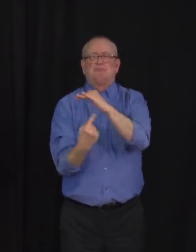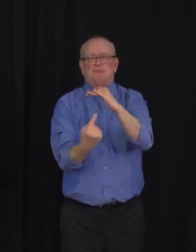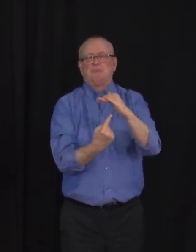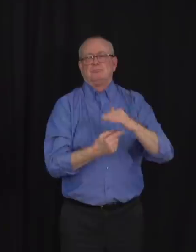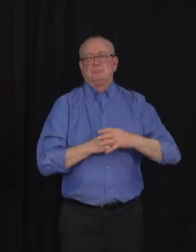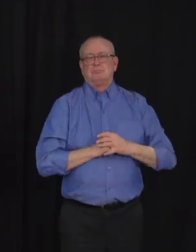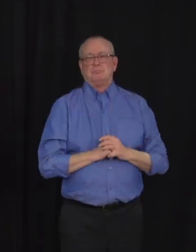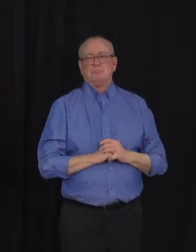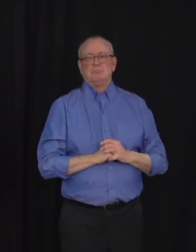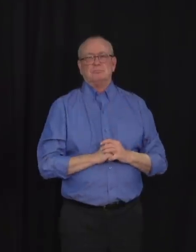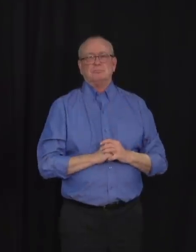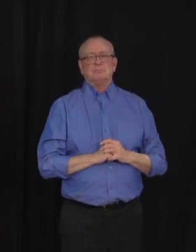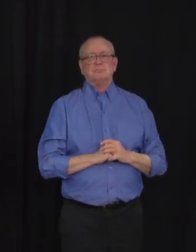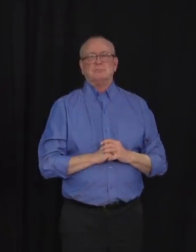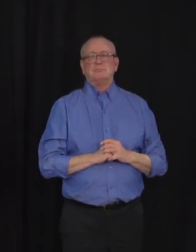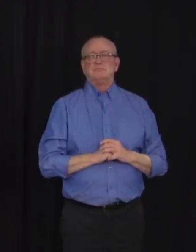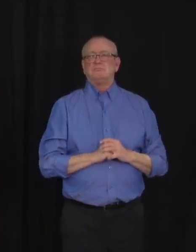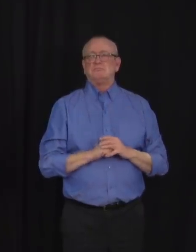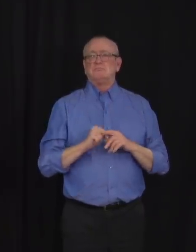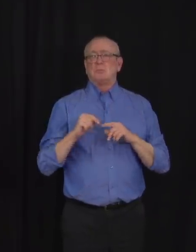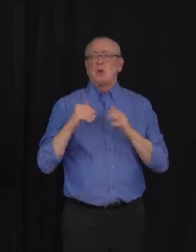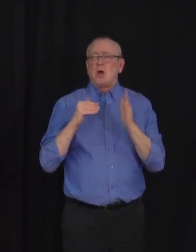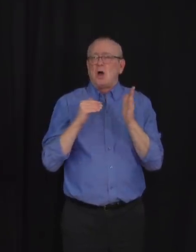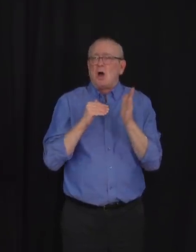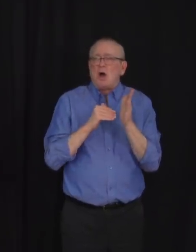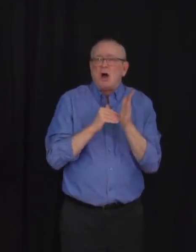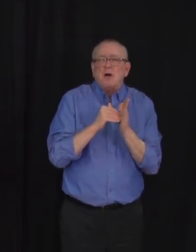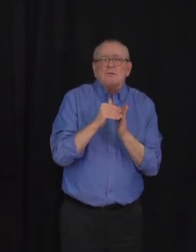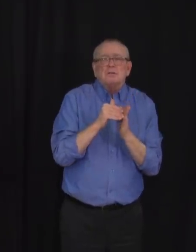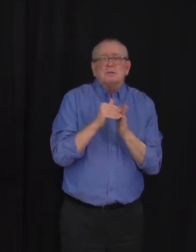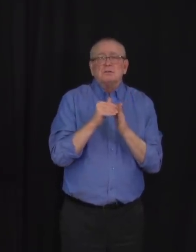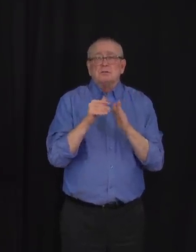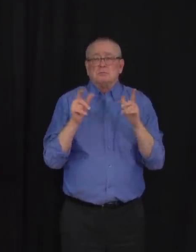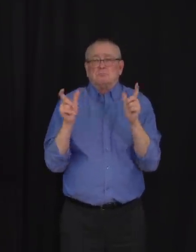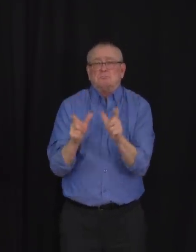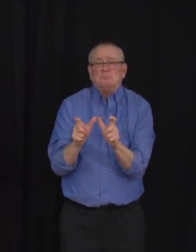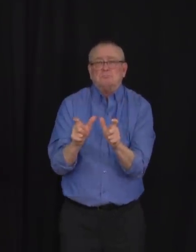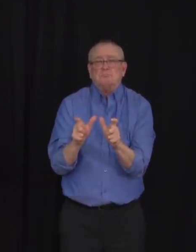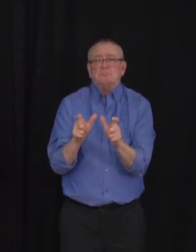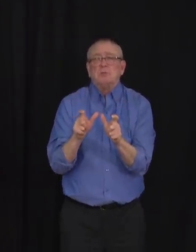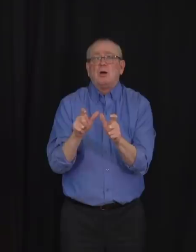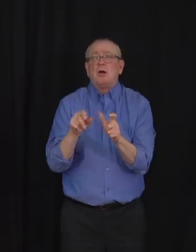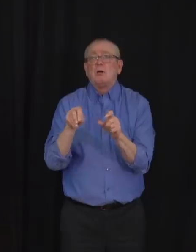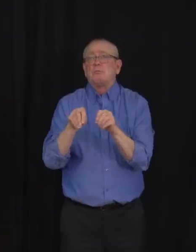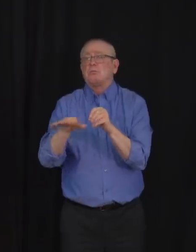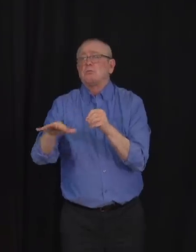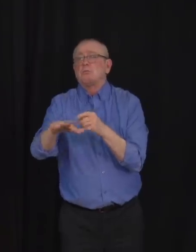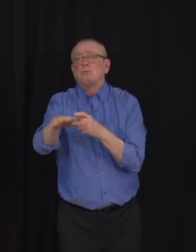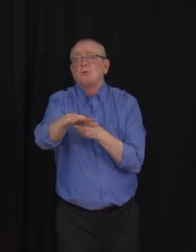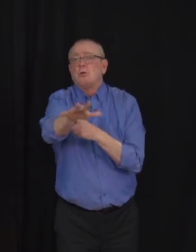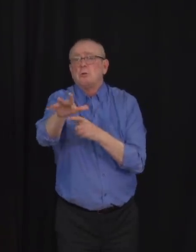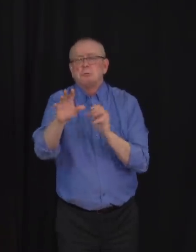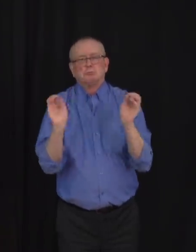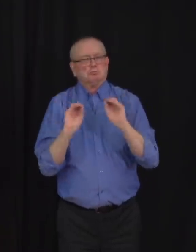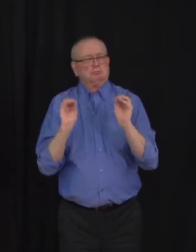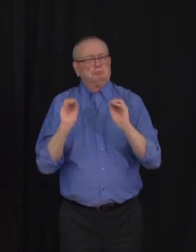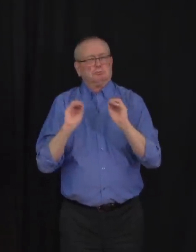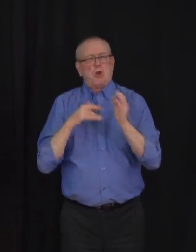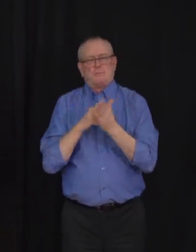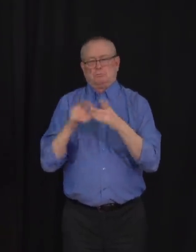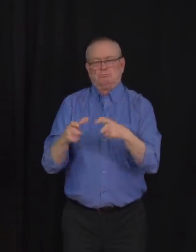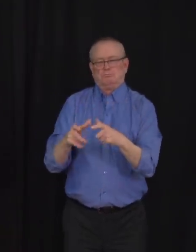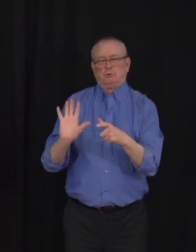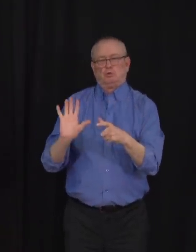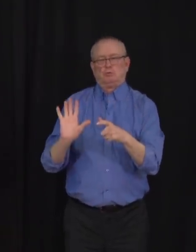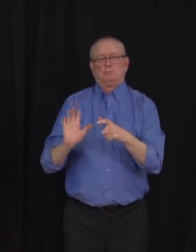we have not seen further spread onward because of the interventions that are in place. So we don't have a set number or threshold